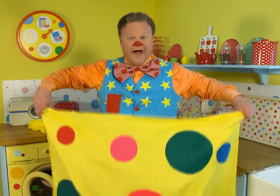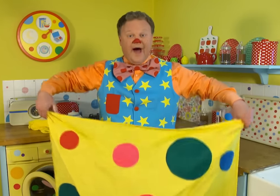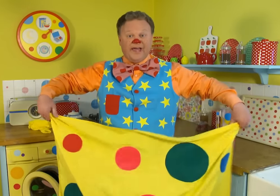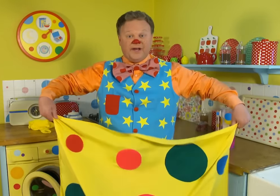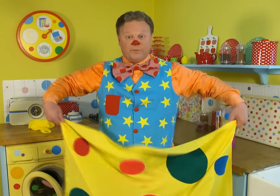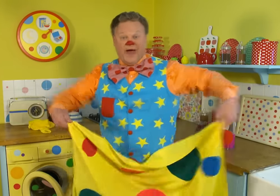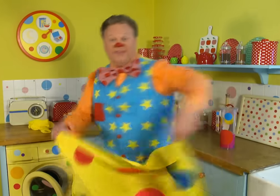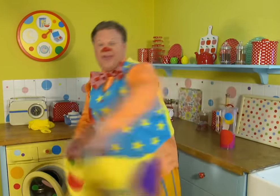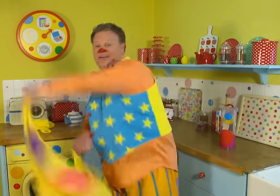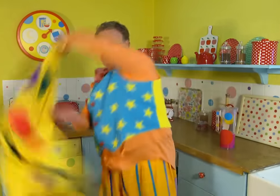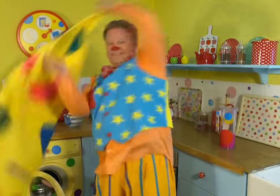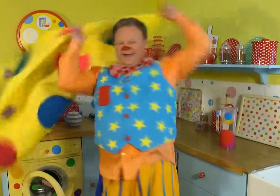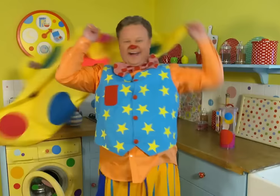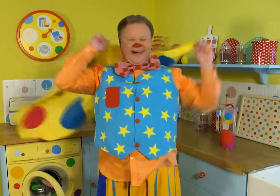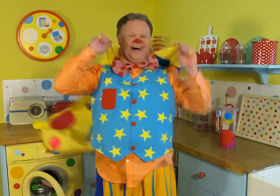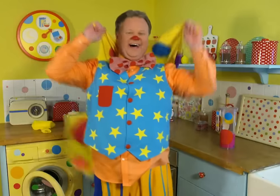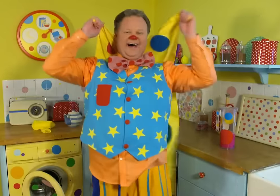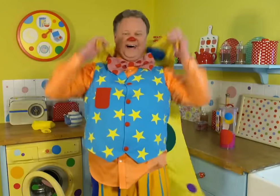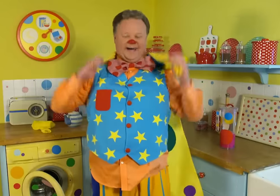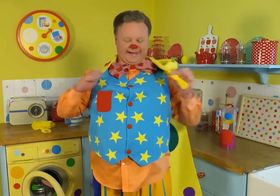I could wear this.